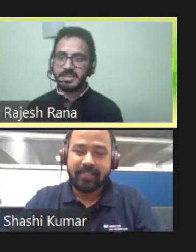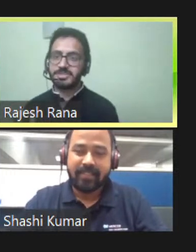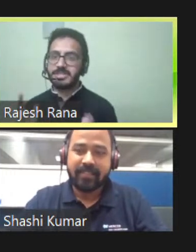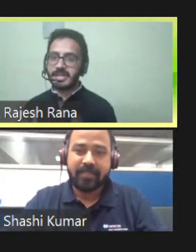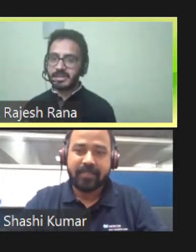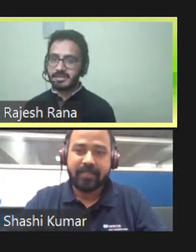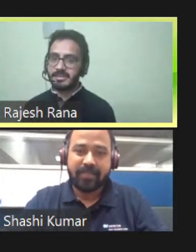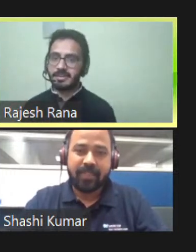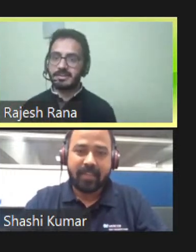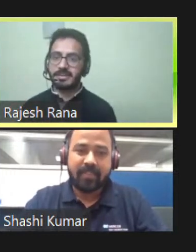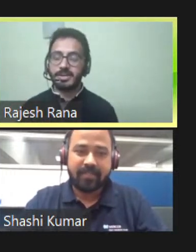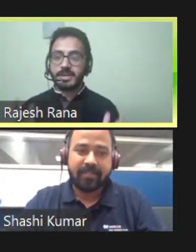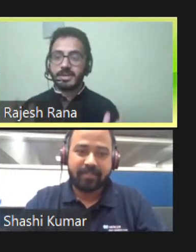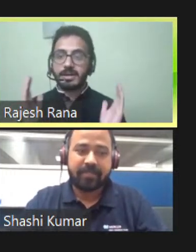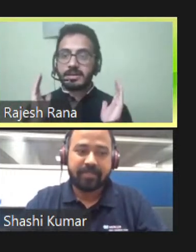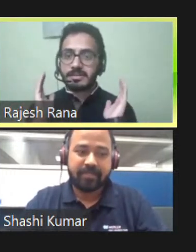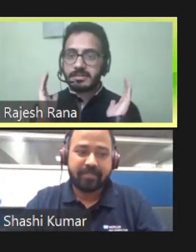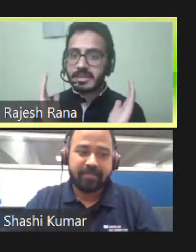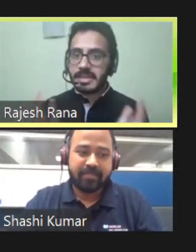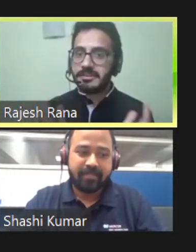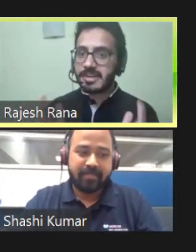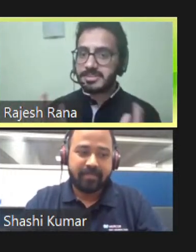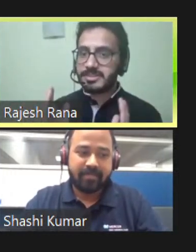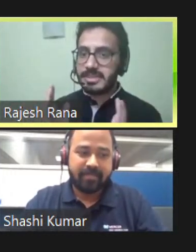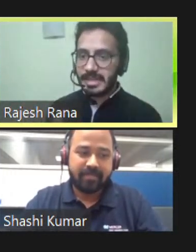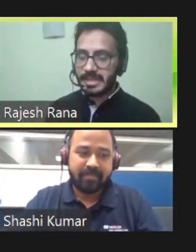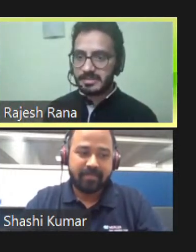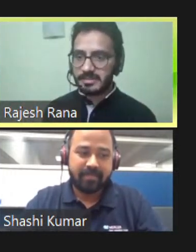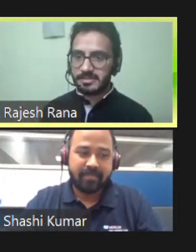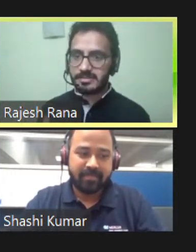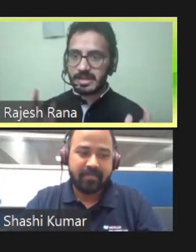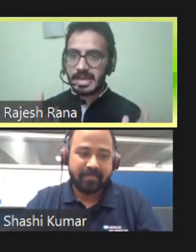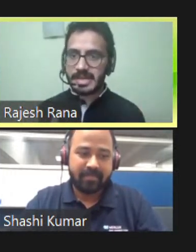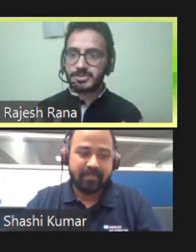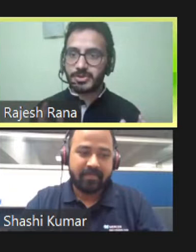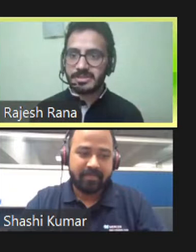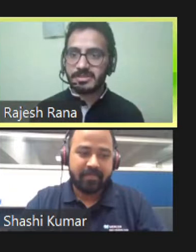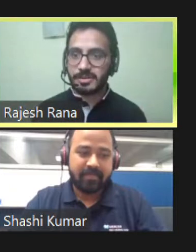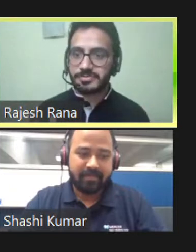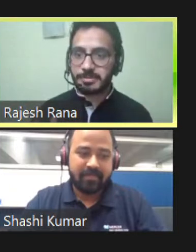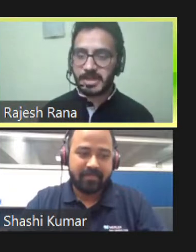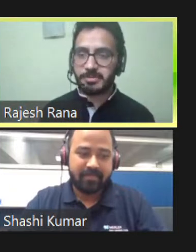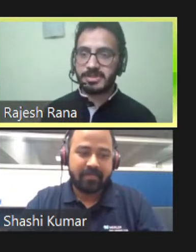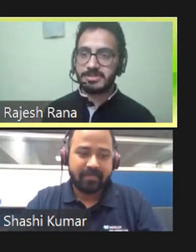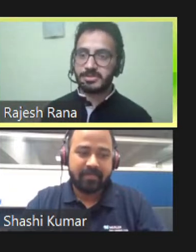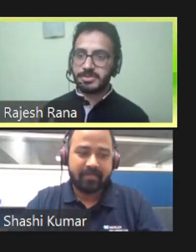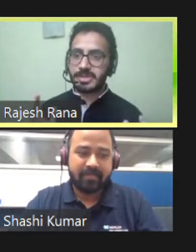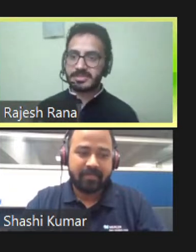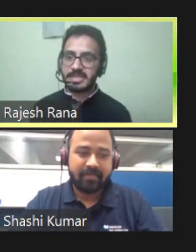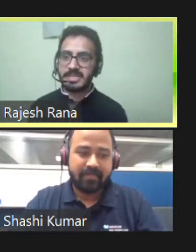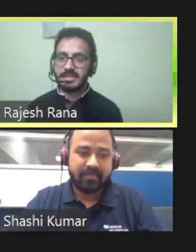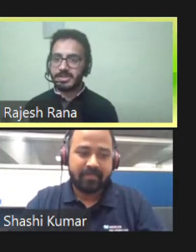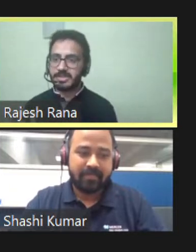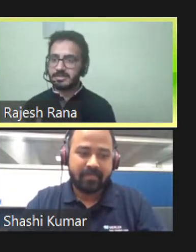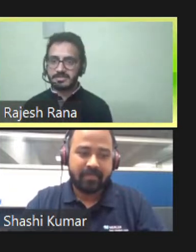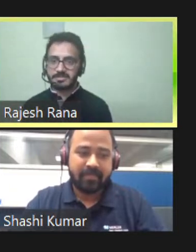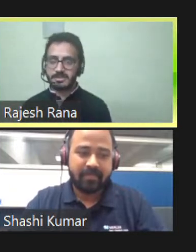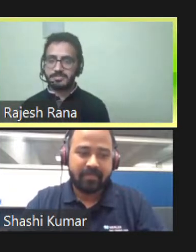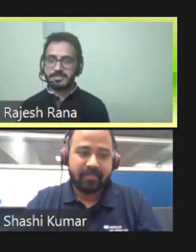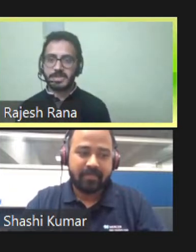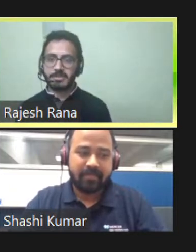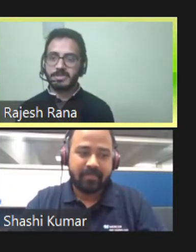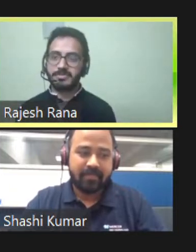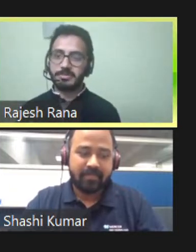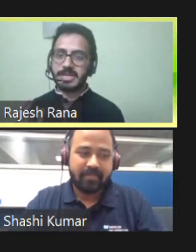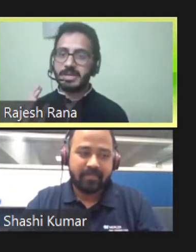United Nation declared the International Day as 23rd of September. So you can say that 23rd